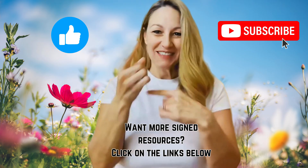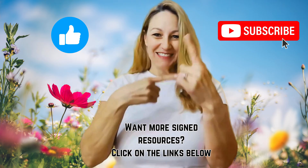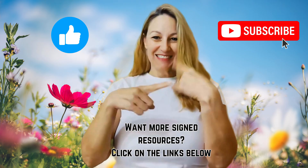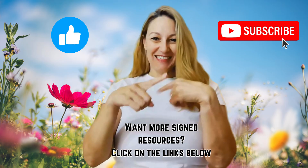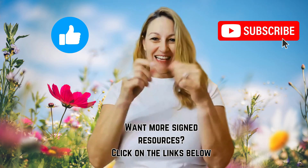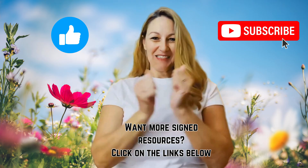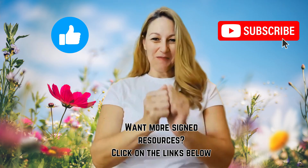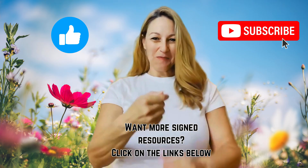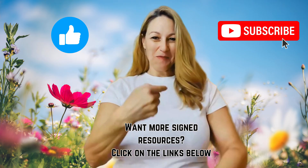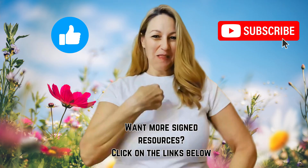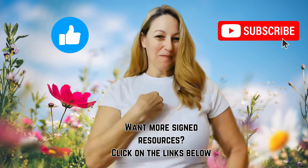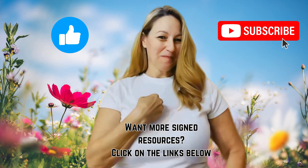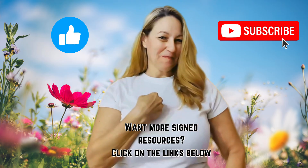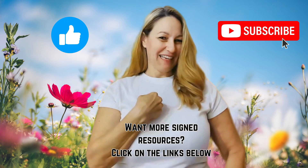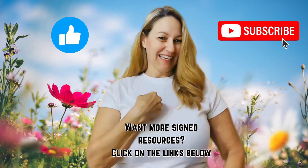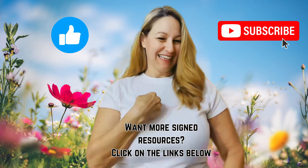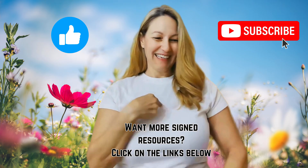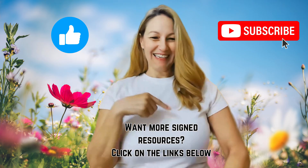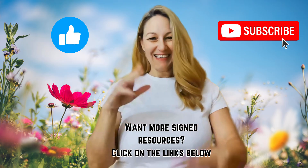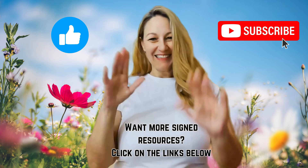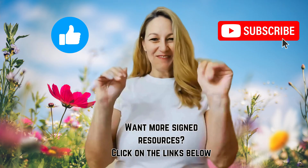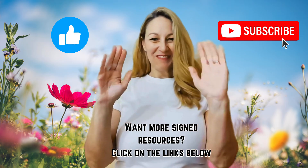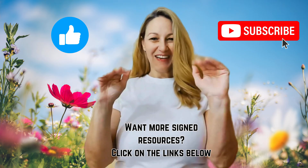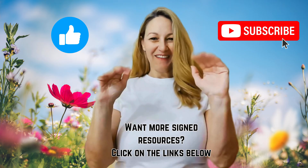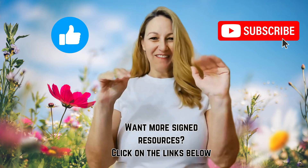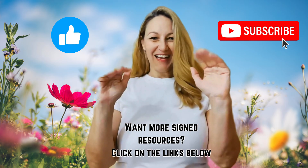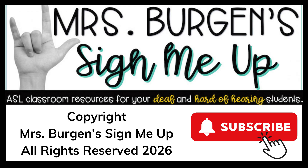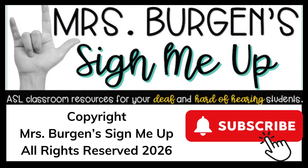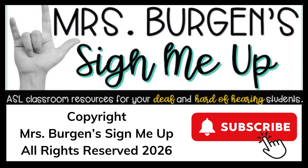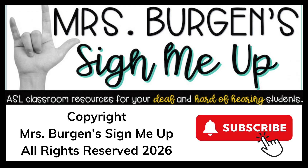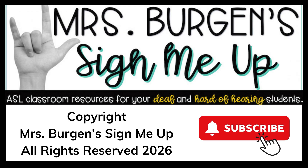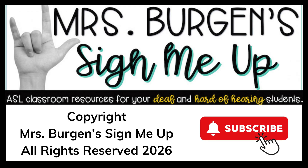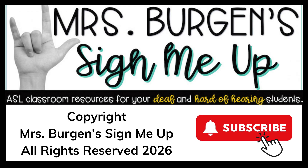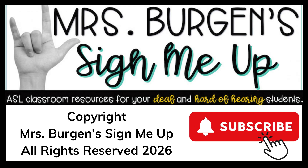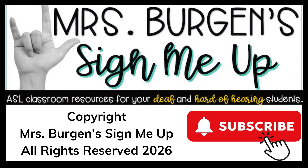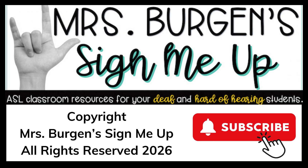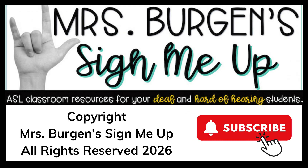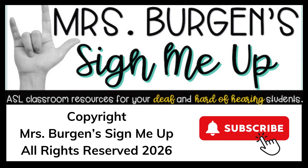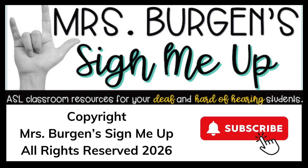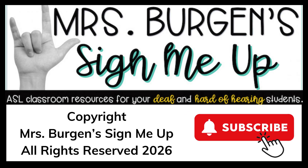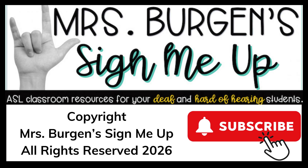signs with me. Bye-bye.